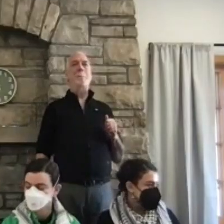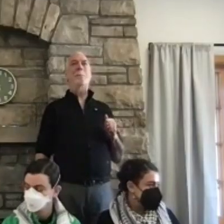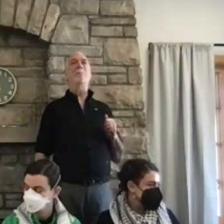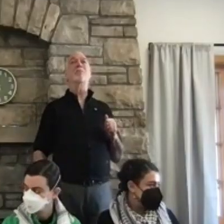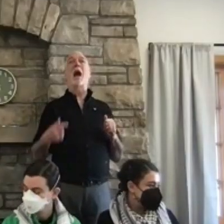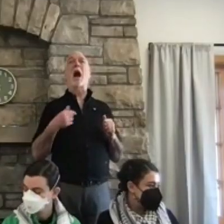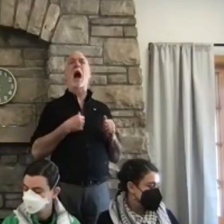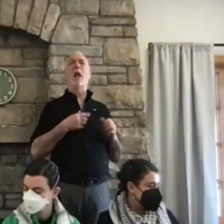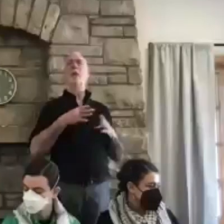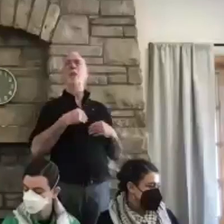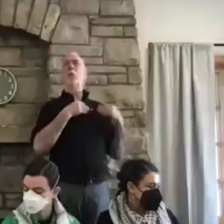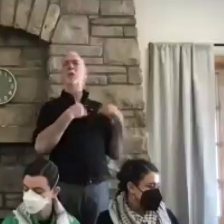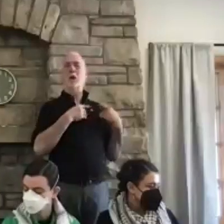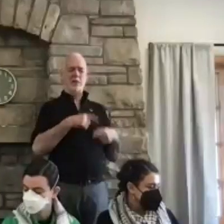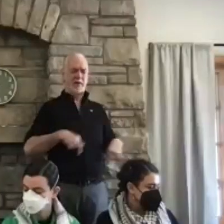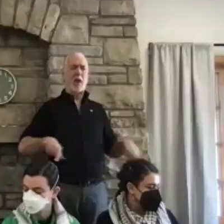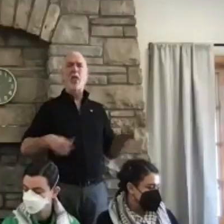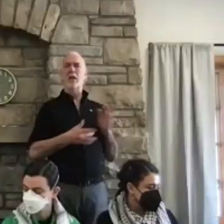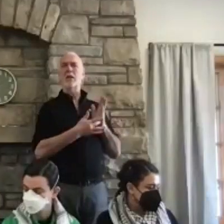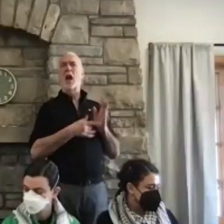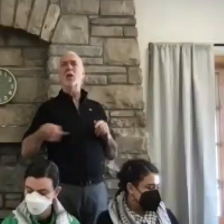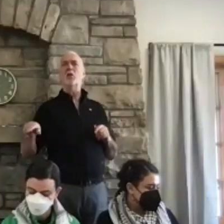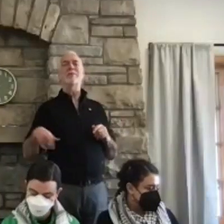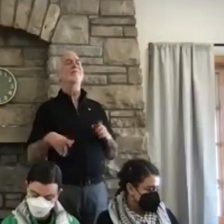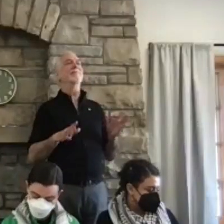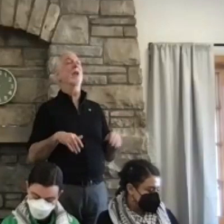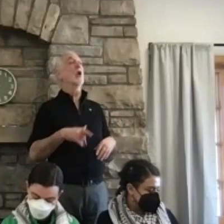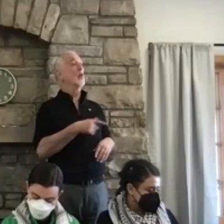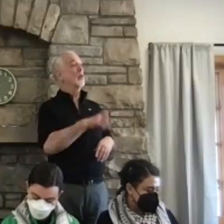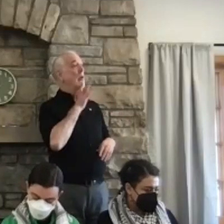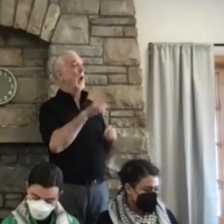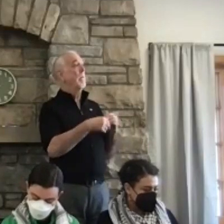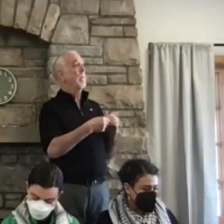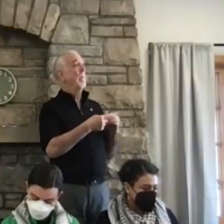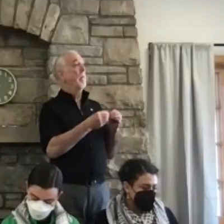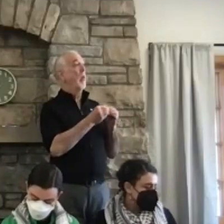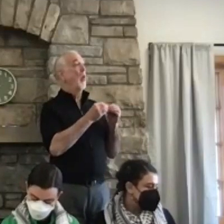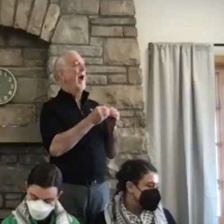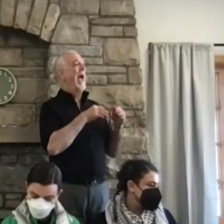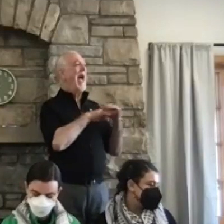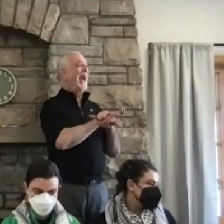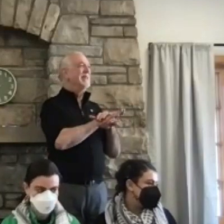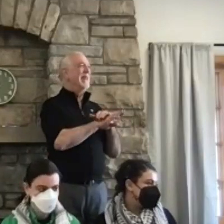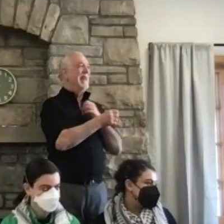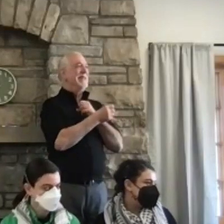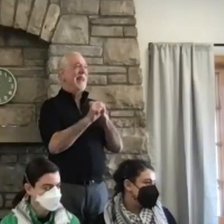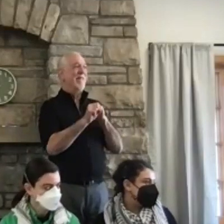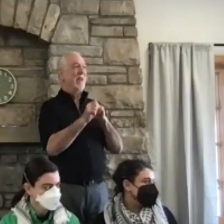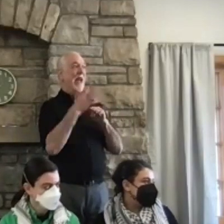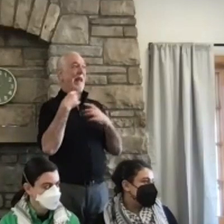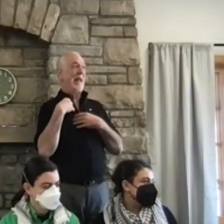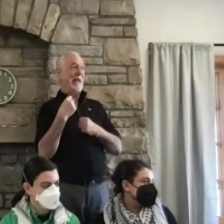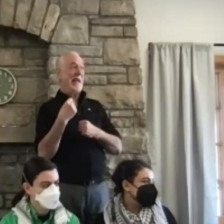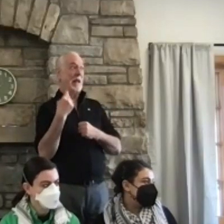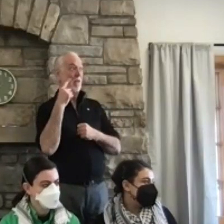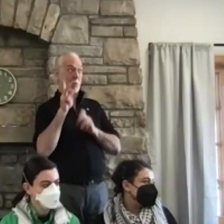So can you speak a bit more about the connection between access, safety, and healing for people with disabilities?